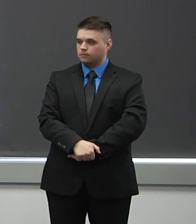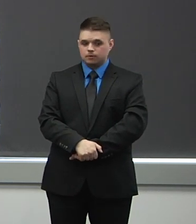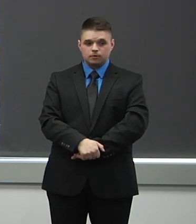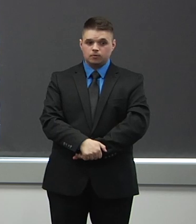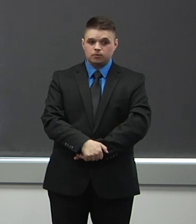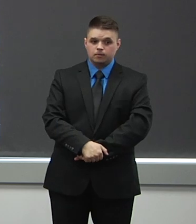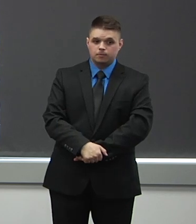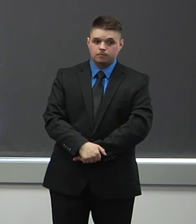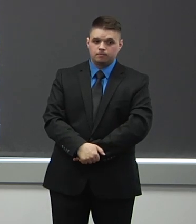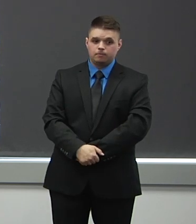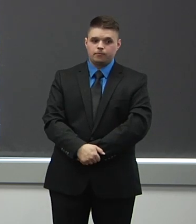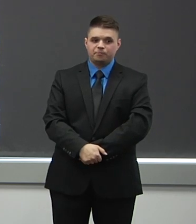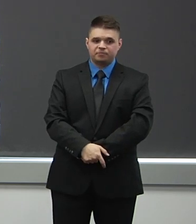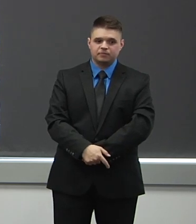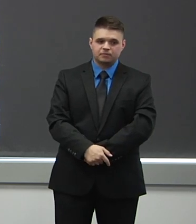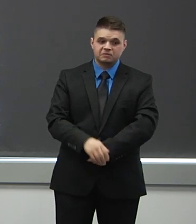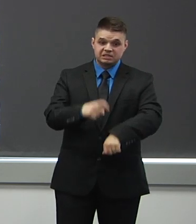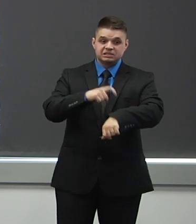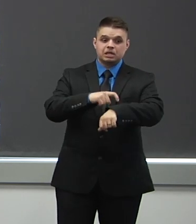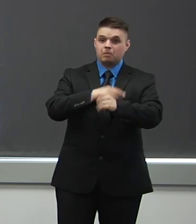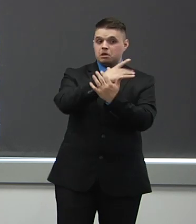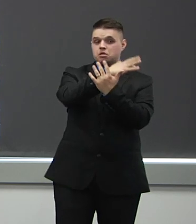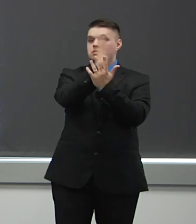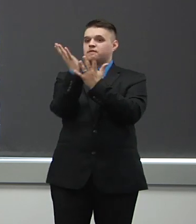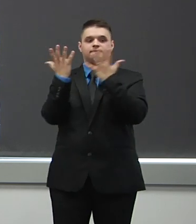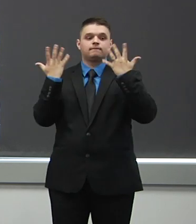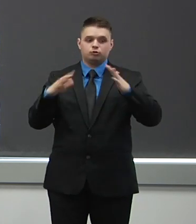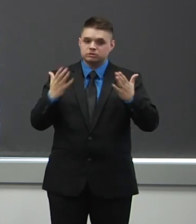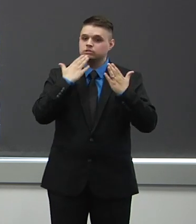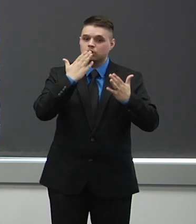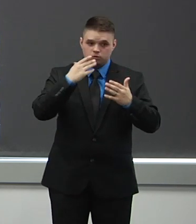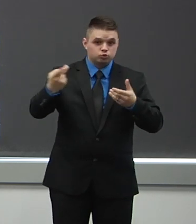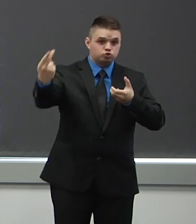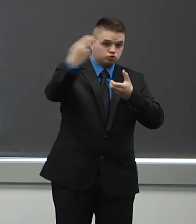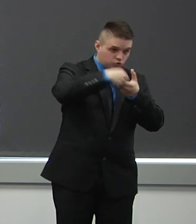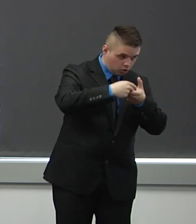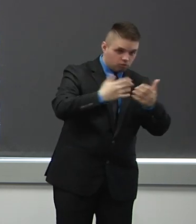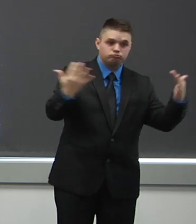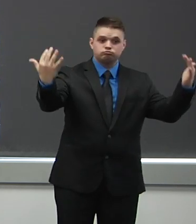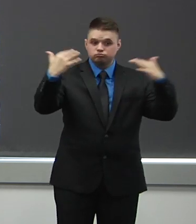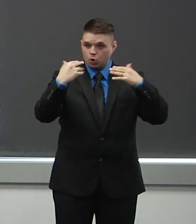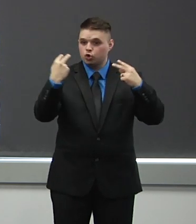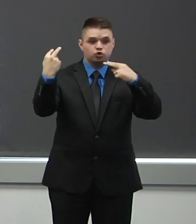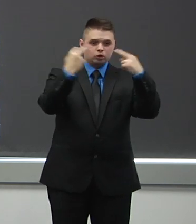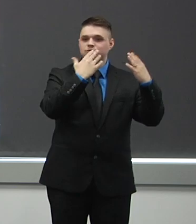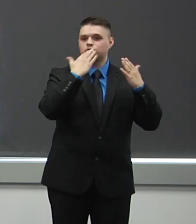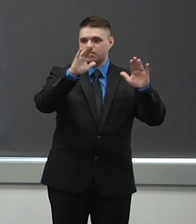right. That's all the time we have today. Thank you, everyone, for coming or for calling in or for watching online. So thank you so much.